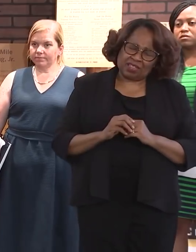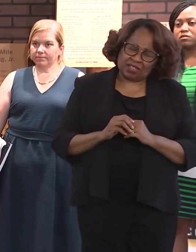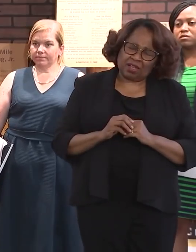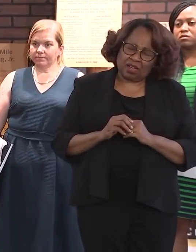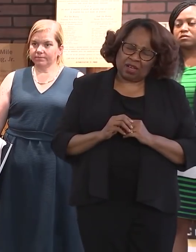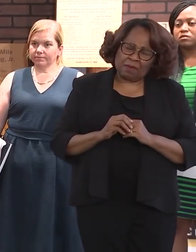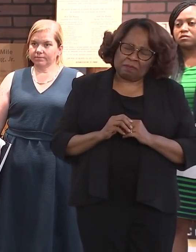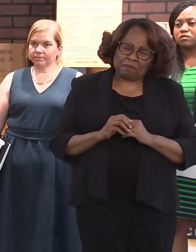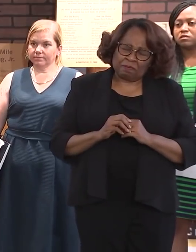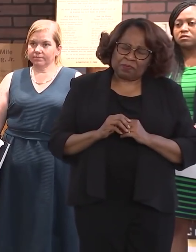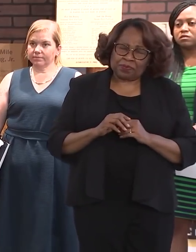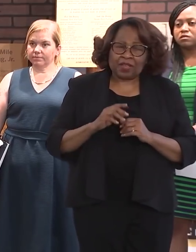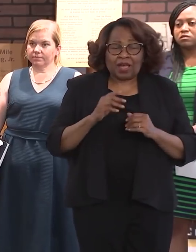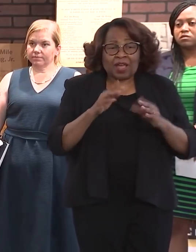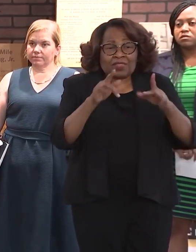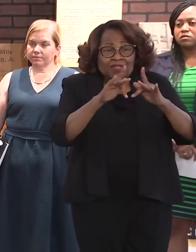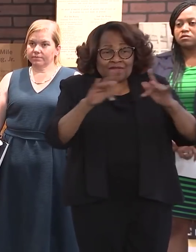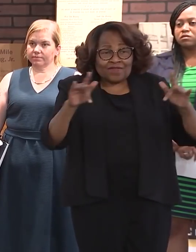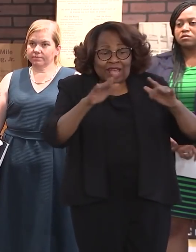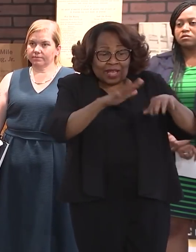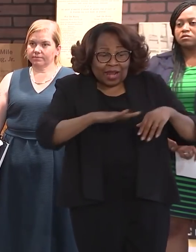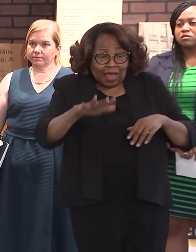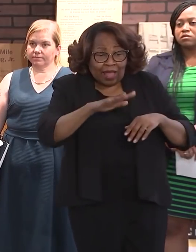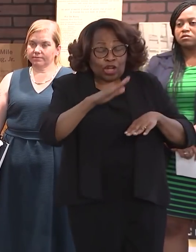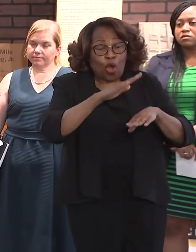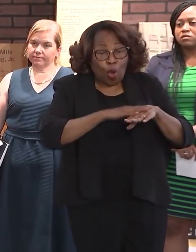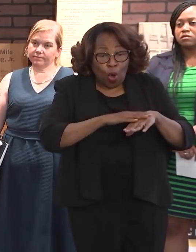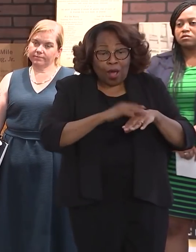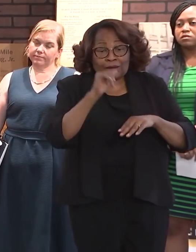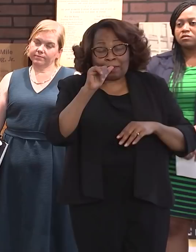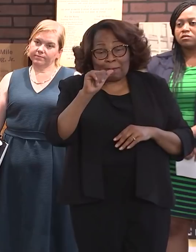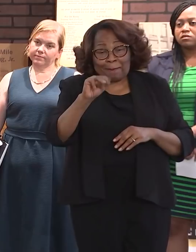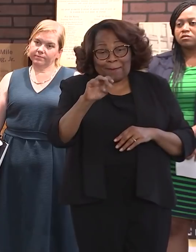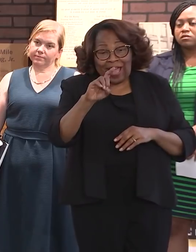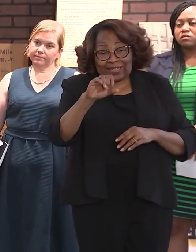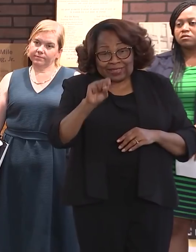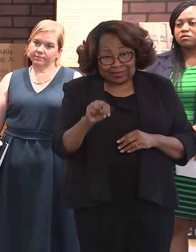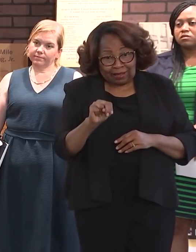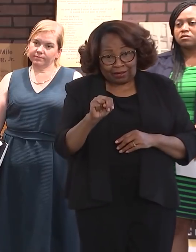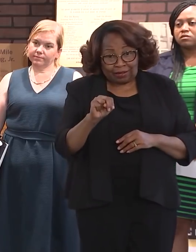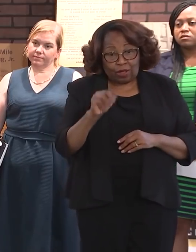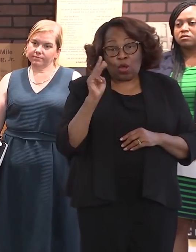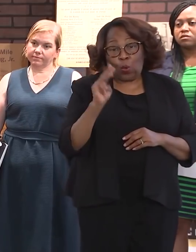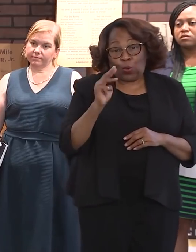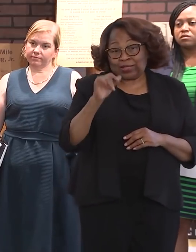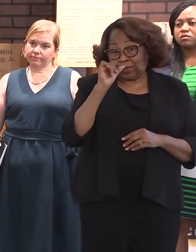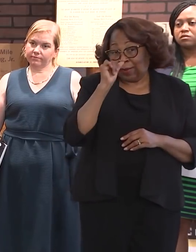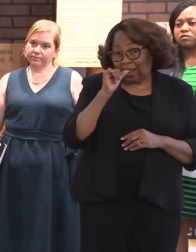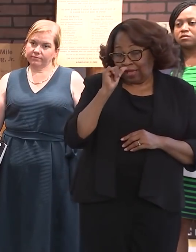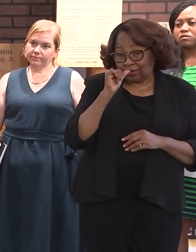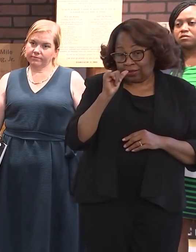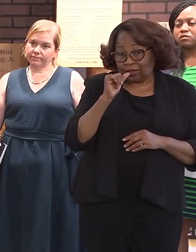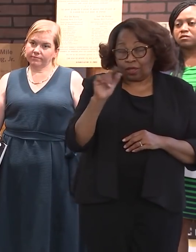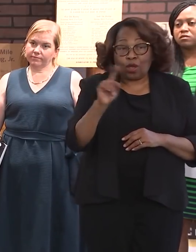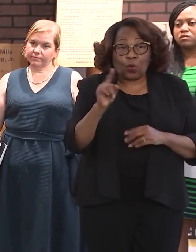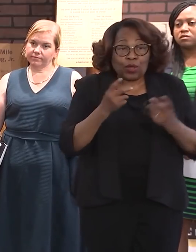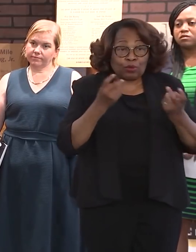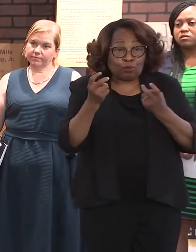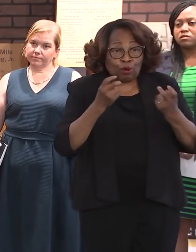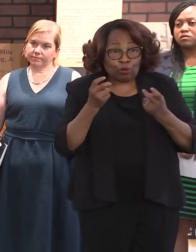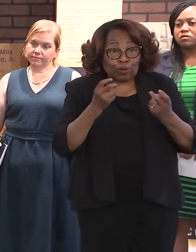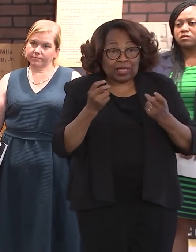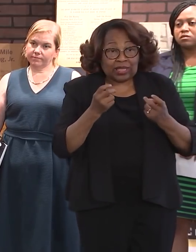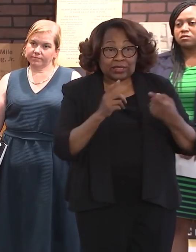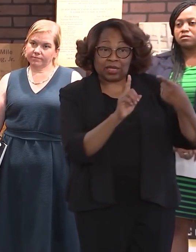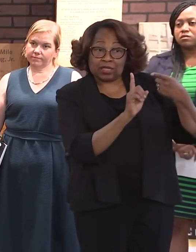So the vacant lot on Madison, west of Pulaski, where the roller rink is,